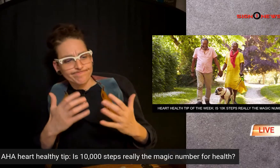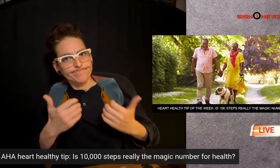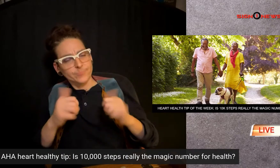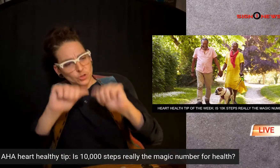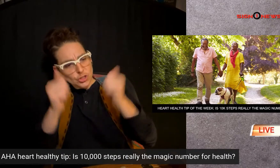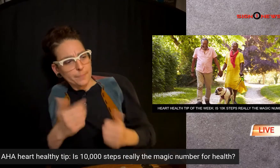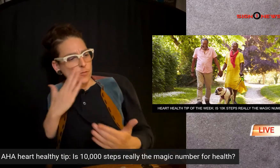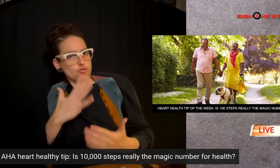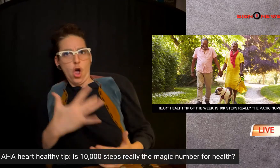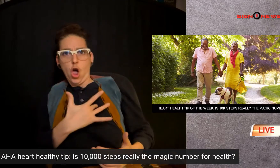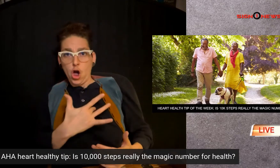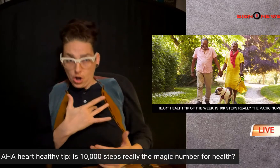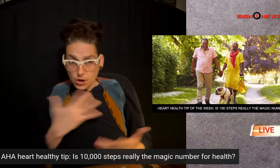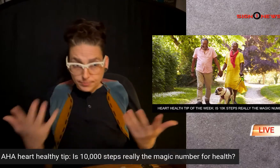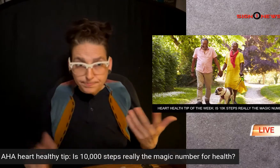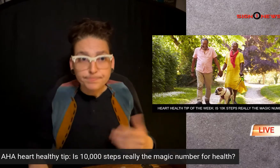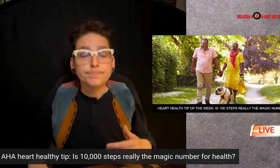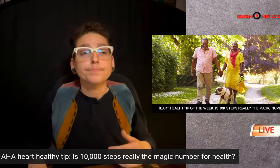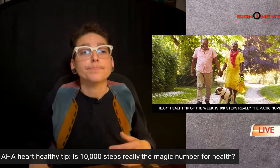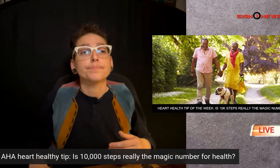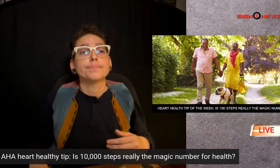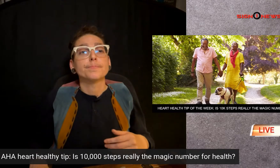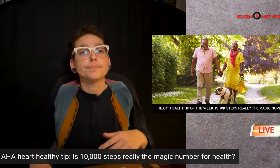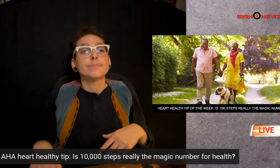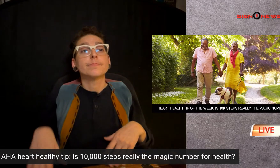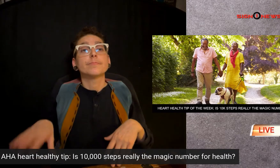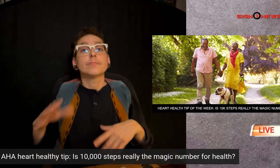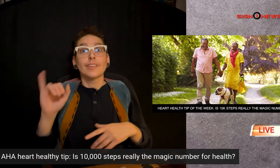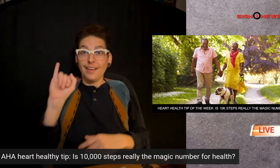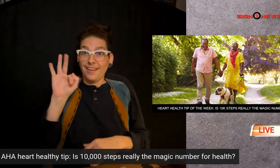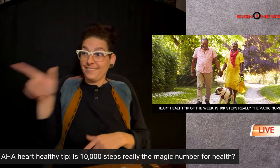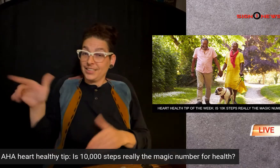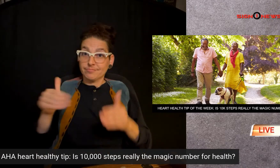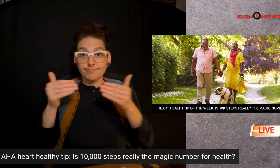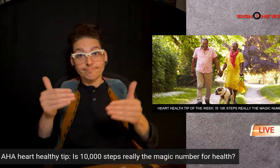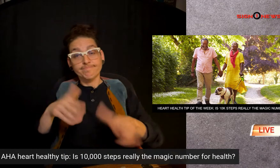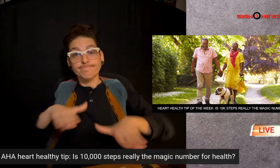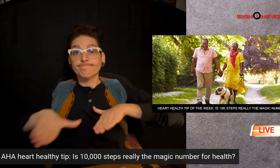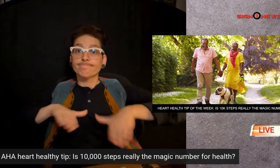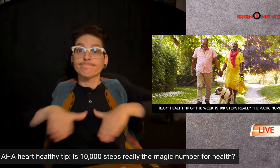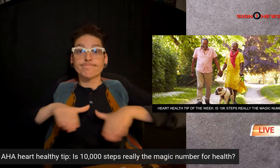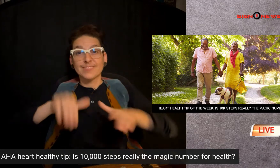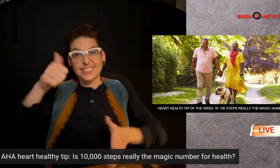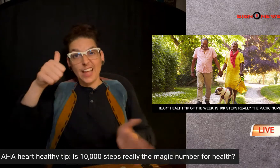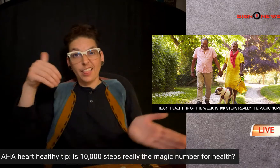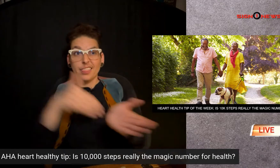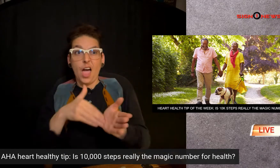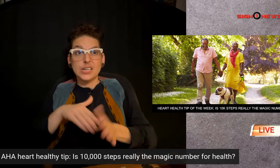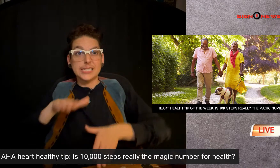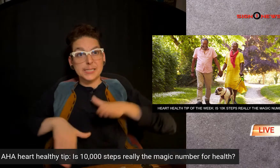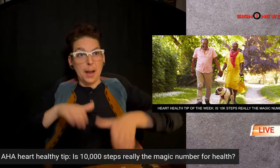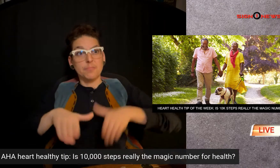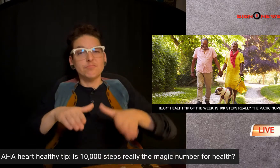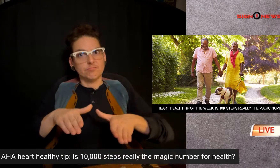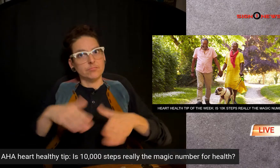For years, people trying to get in shape have heard if they take 10,000 steps a